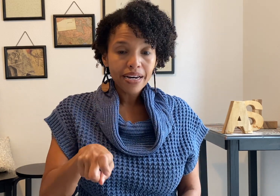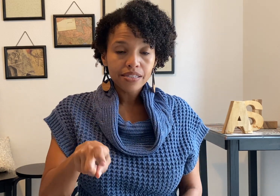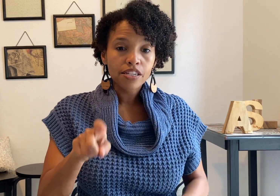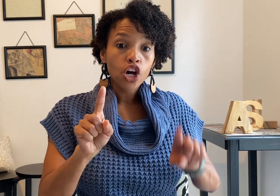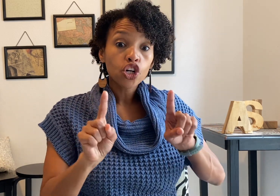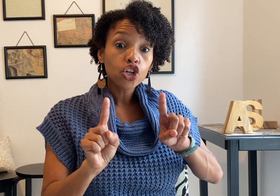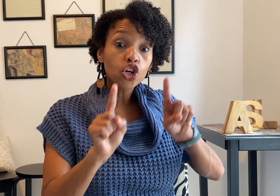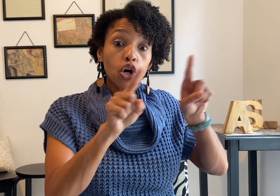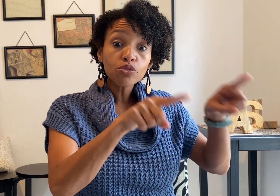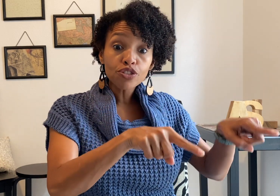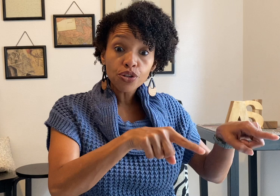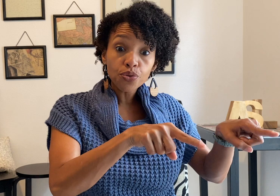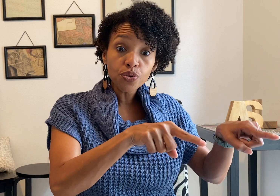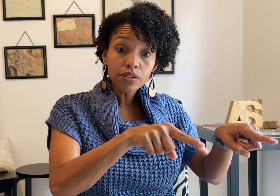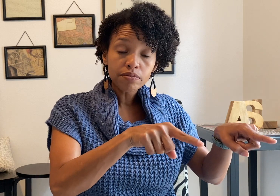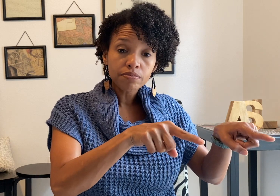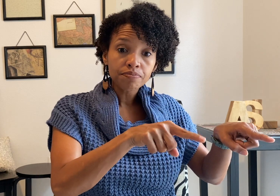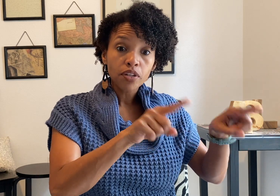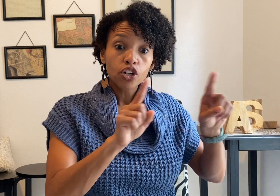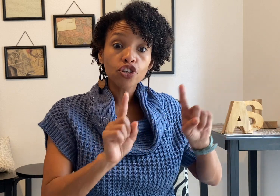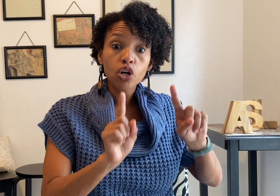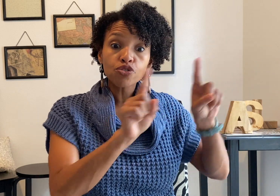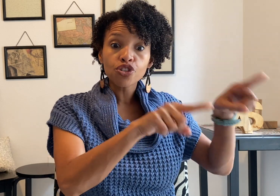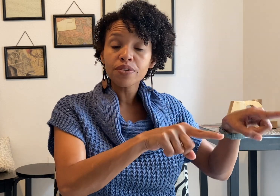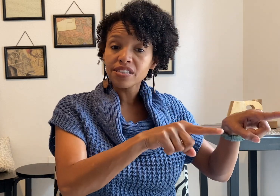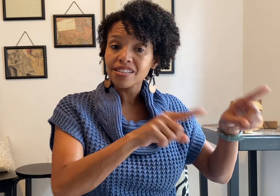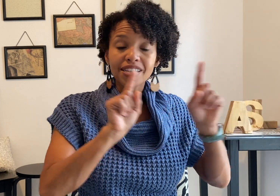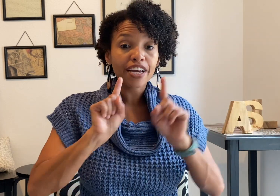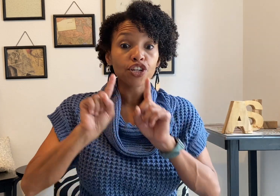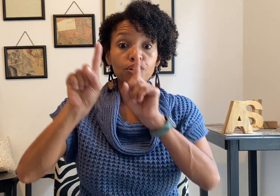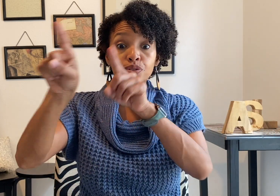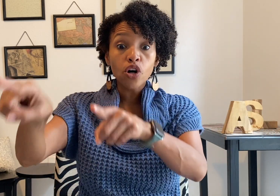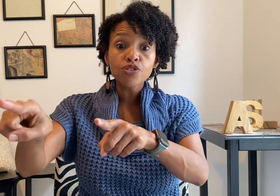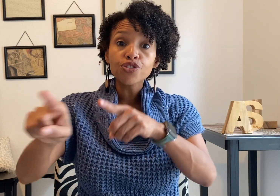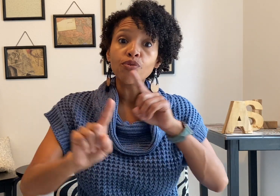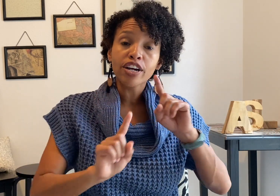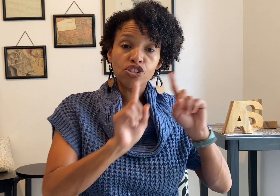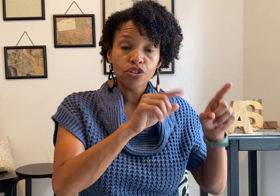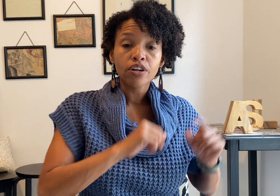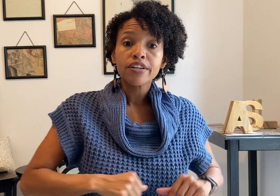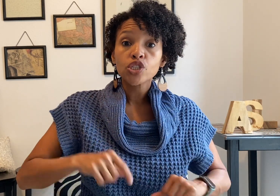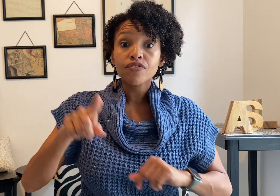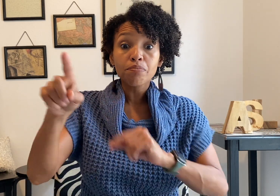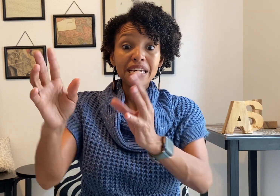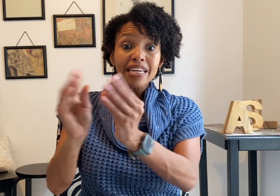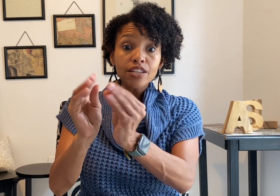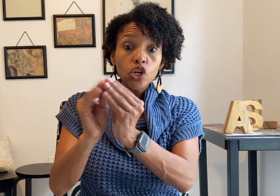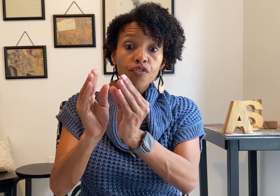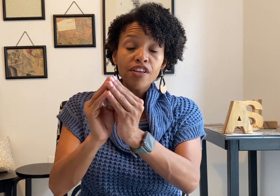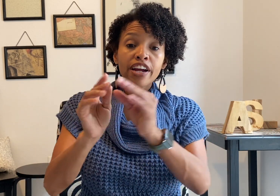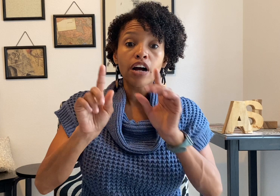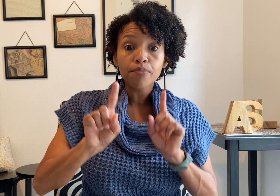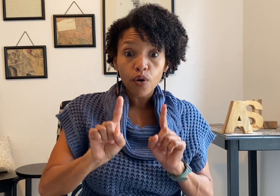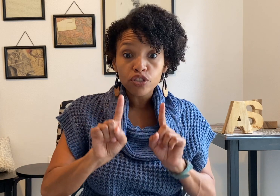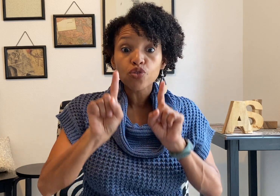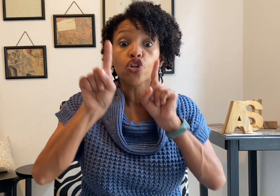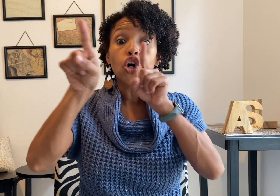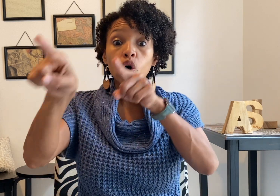Must go to. Go to is the sign go to. It's also directional. So if the meeting is over there, I'm going to go to